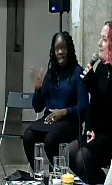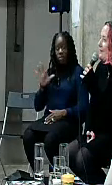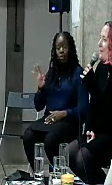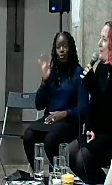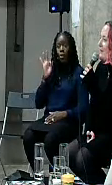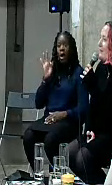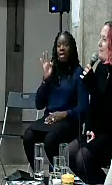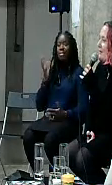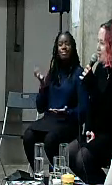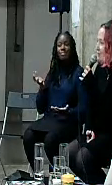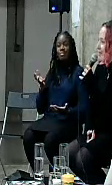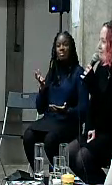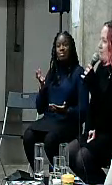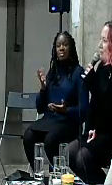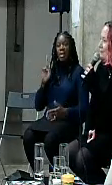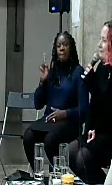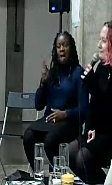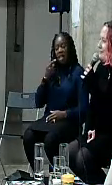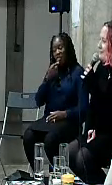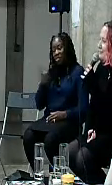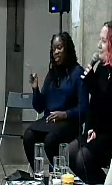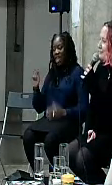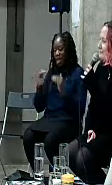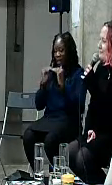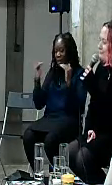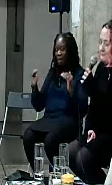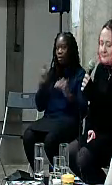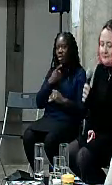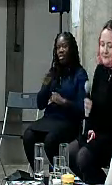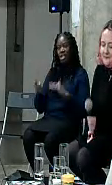and they're just as important as ours.